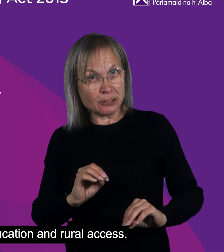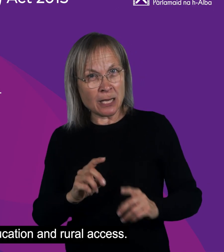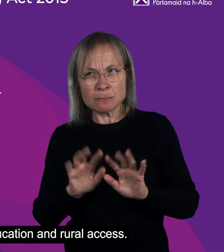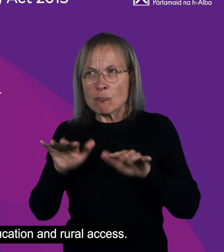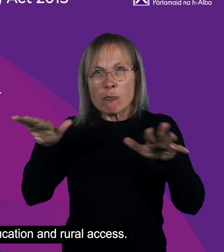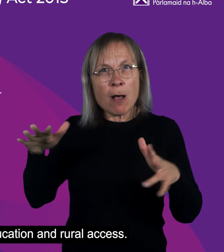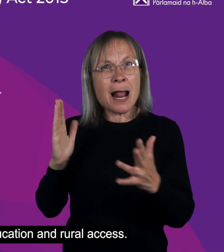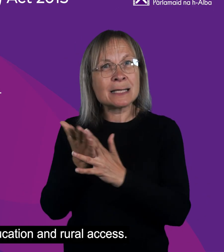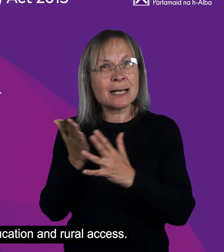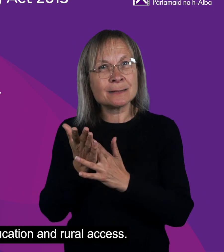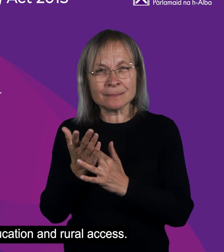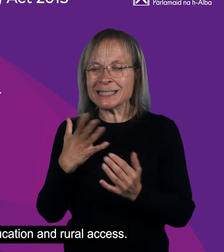and rural access.